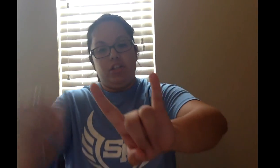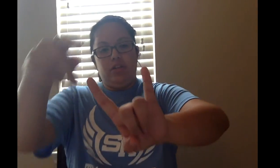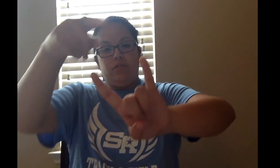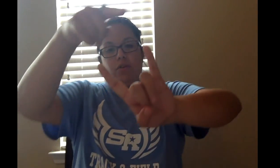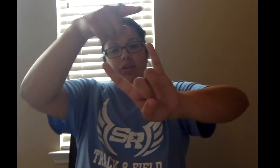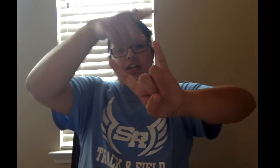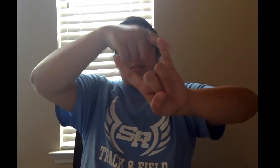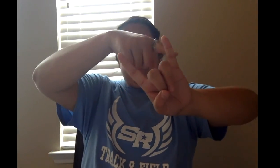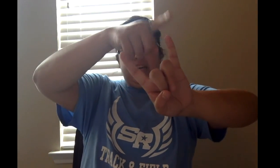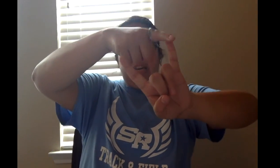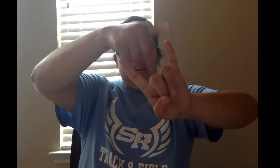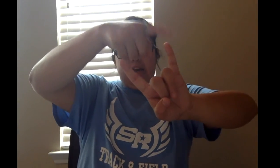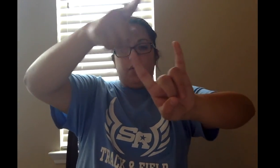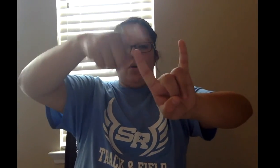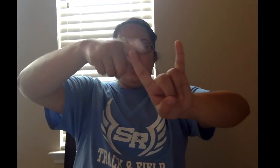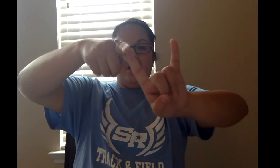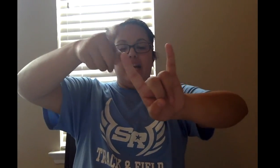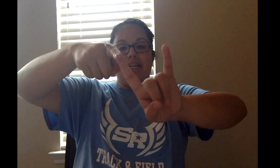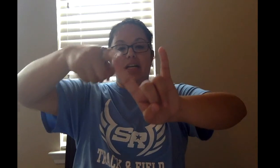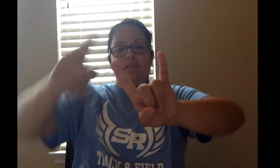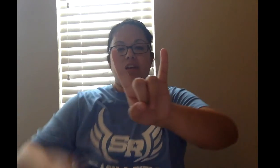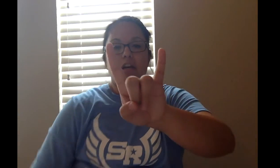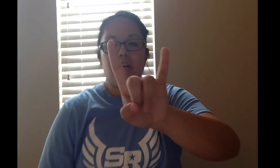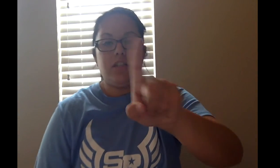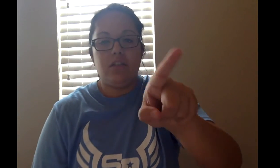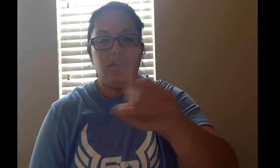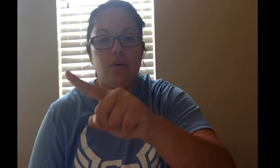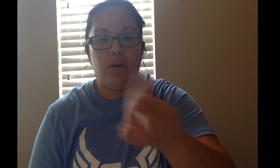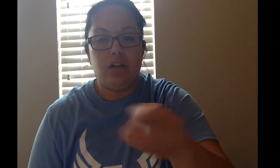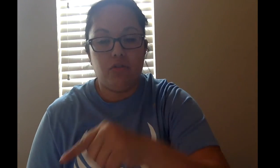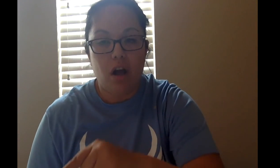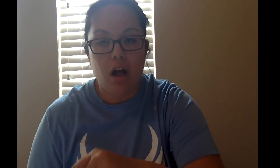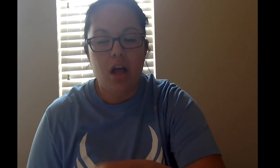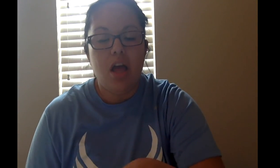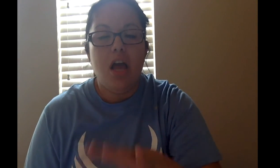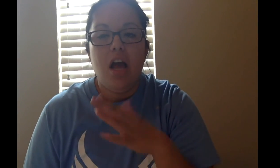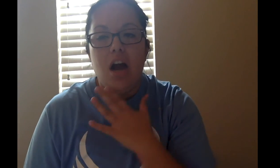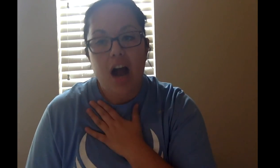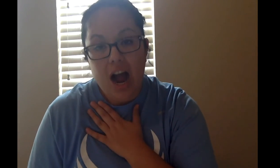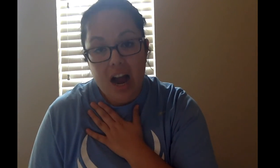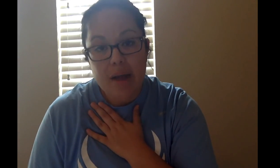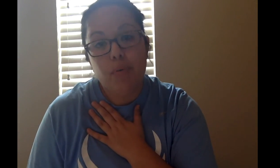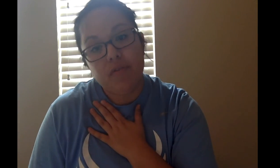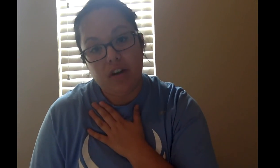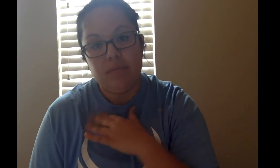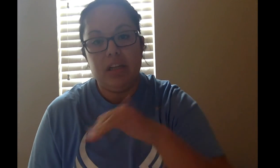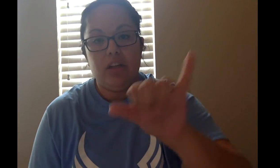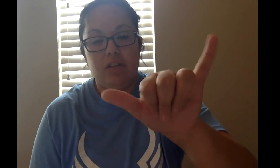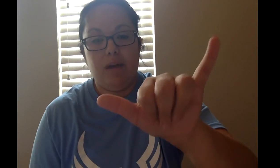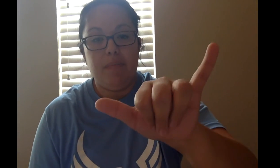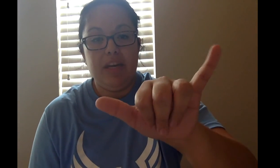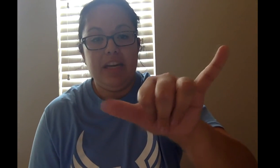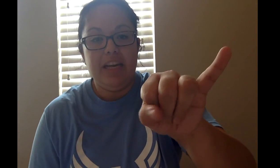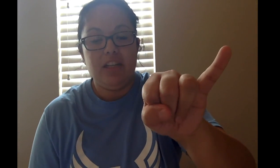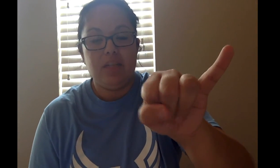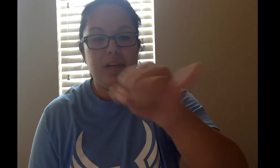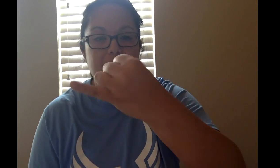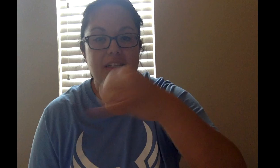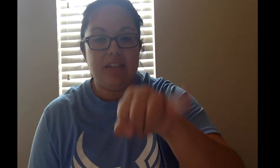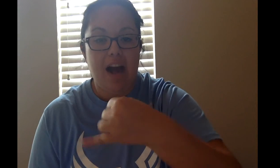choose only your pinky or your index finger, so you want to draw. I preferably use my pinky, just because it's